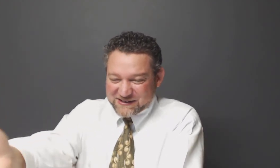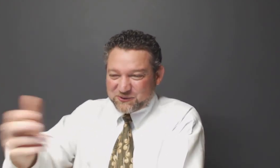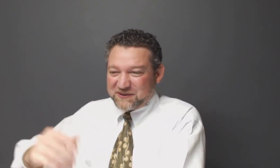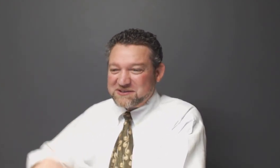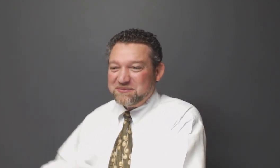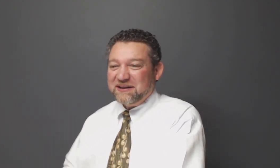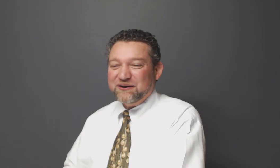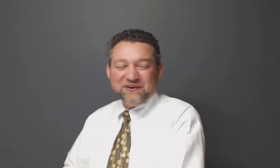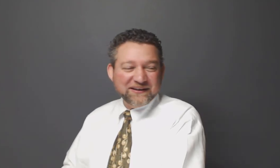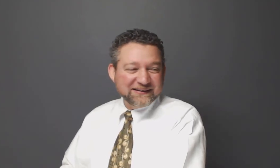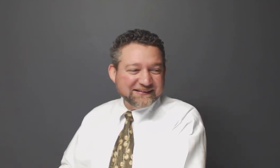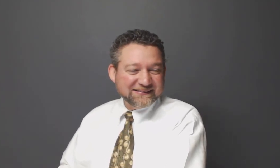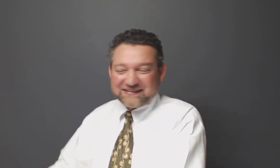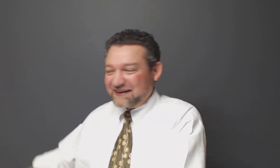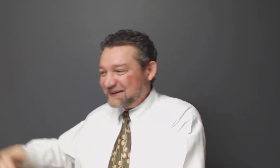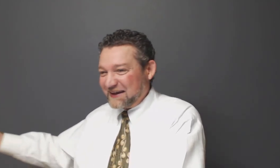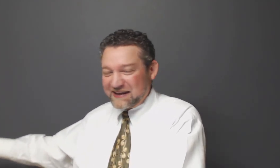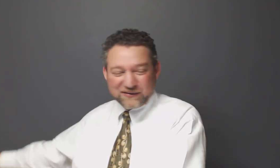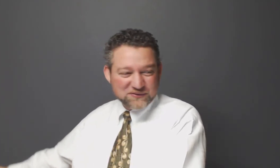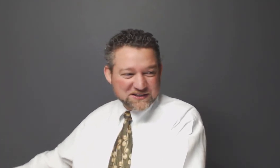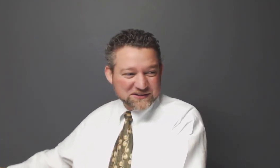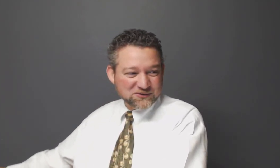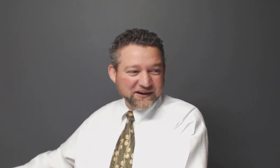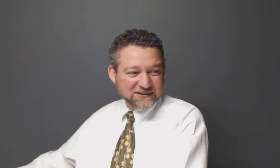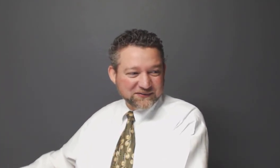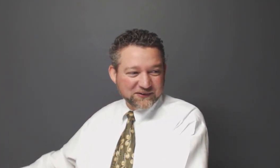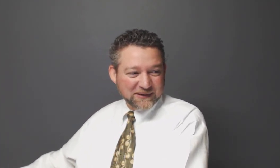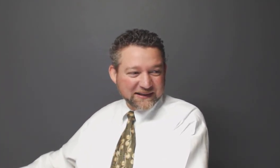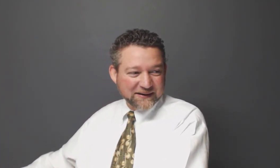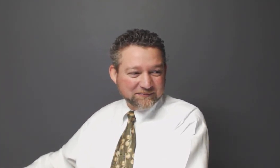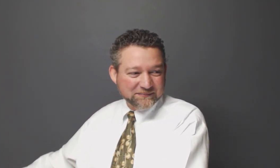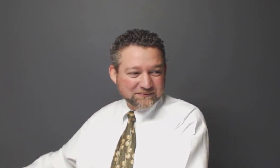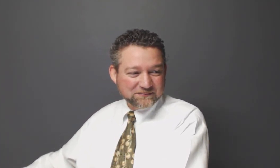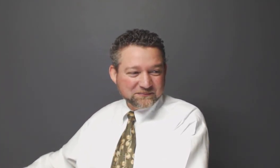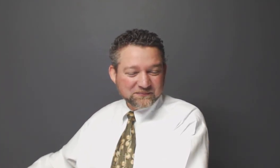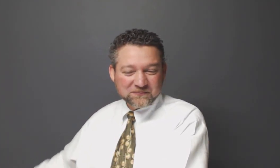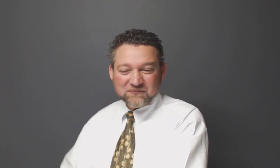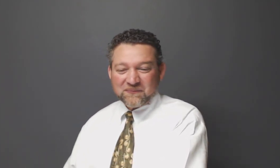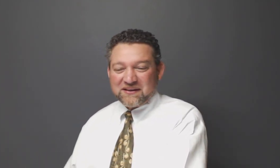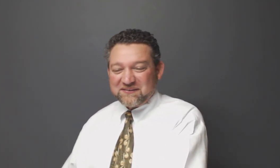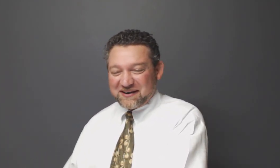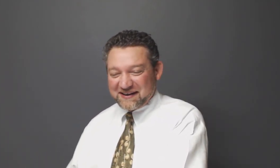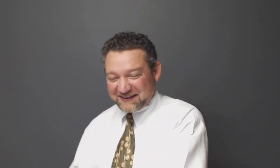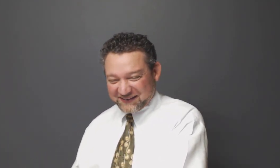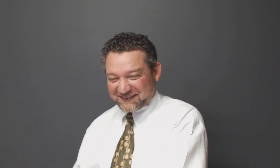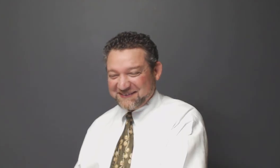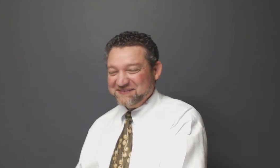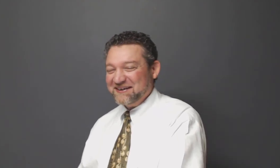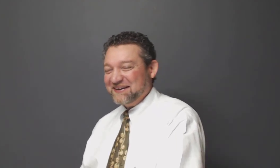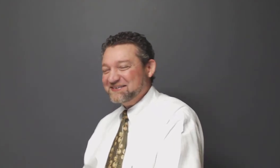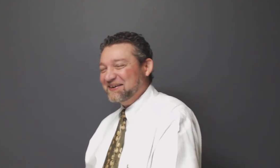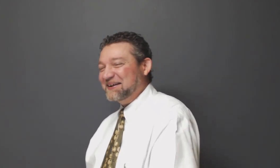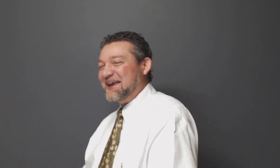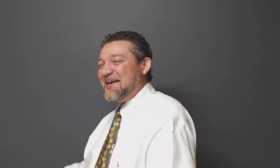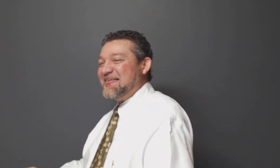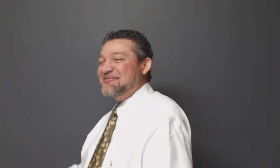he's going to be learning at the hand of Jesus Christ for the millennium. Right, on the job training, that's right.